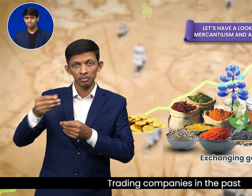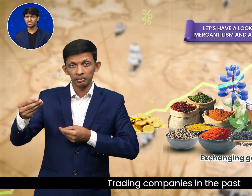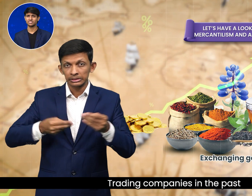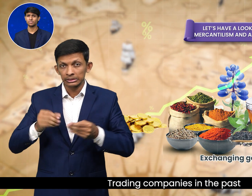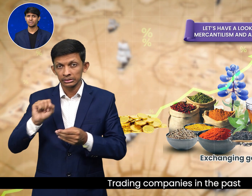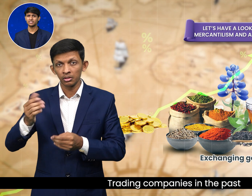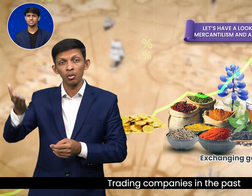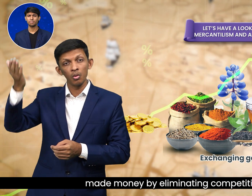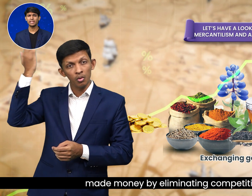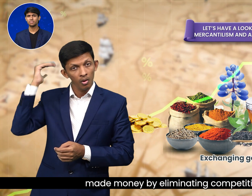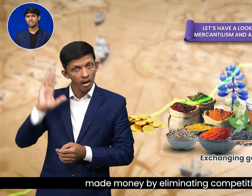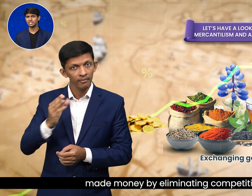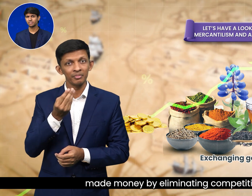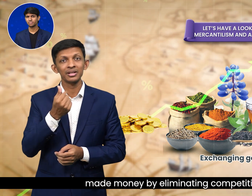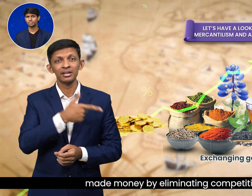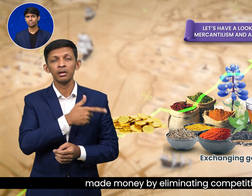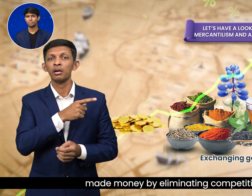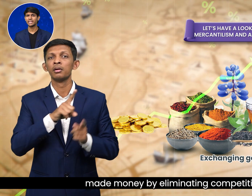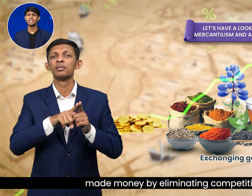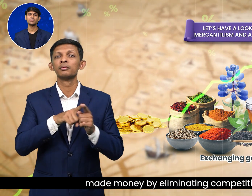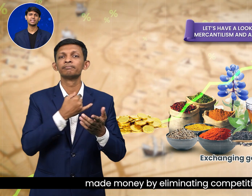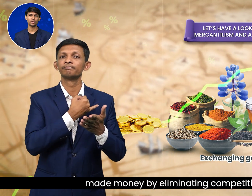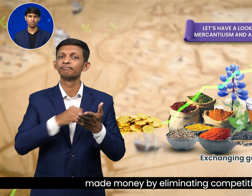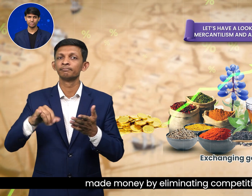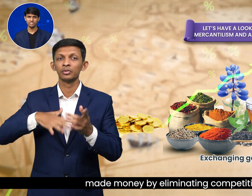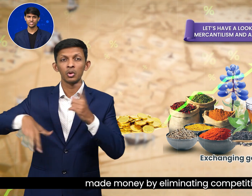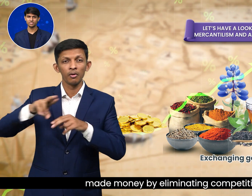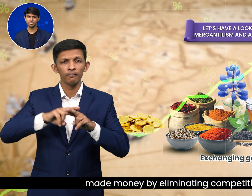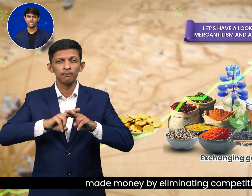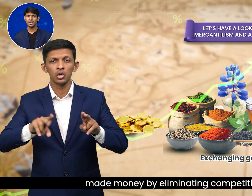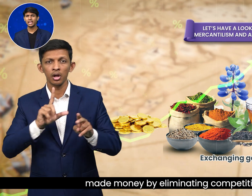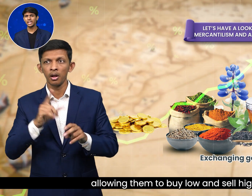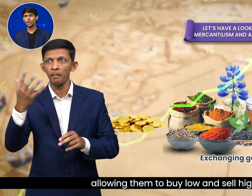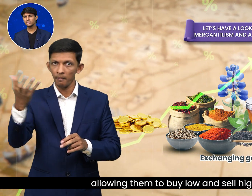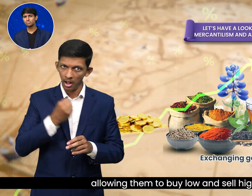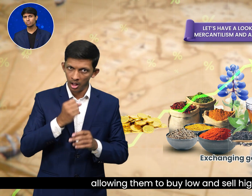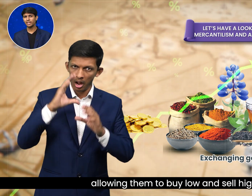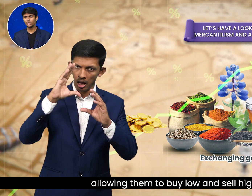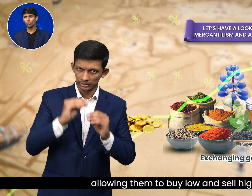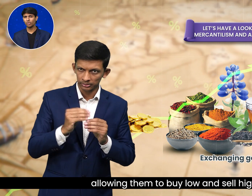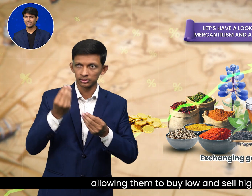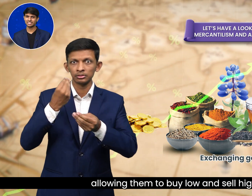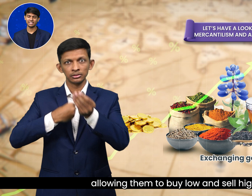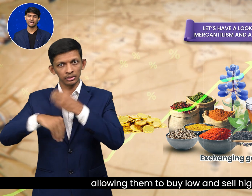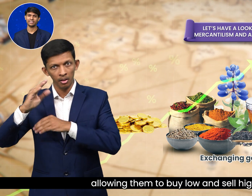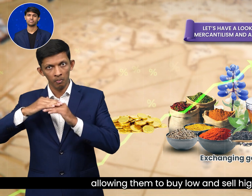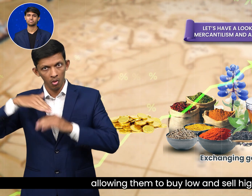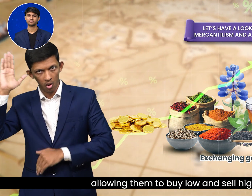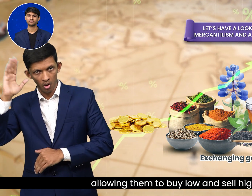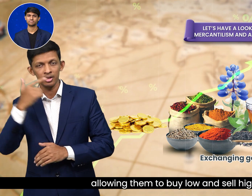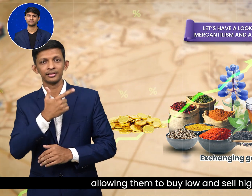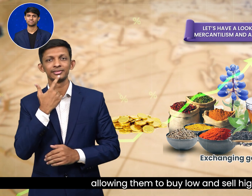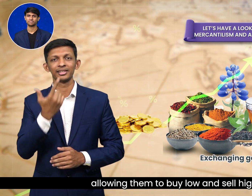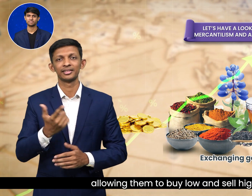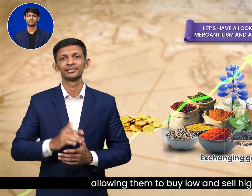Trading companies in the past made money by eliminating competition, allowing them to buy low and sell high.